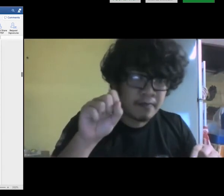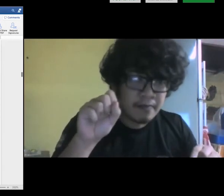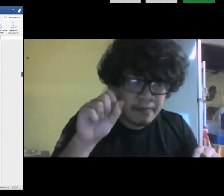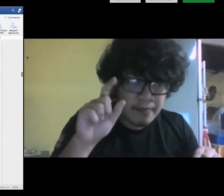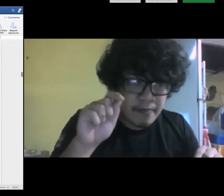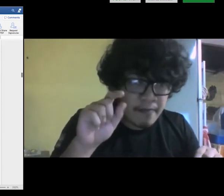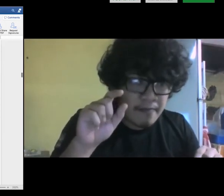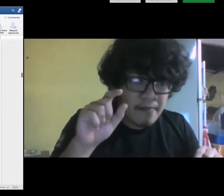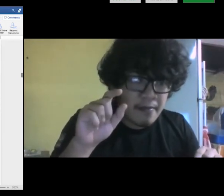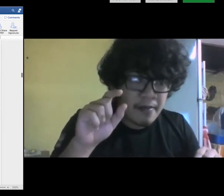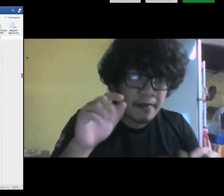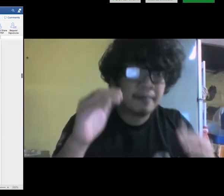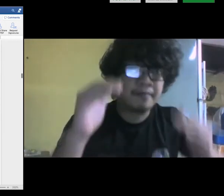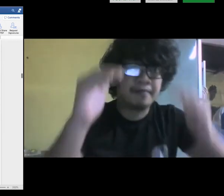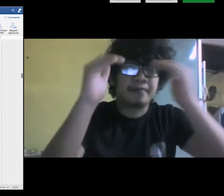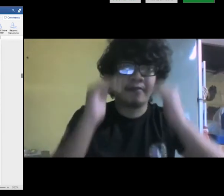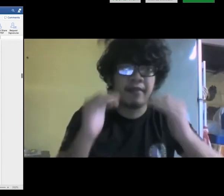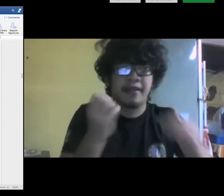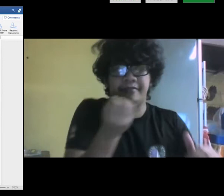The number stick,